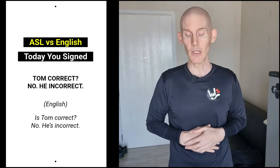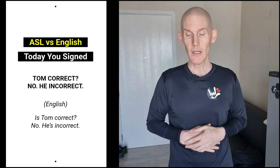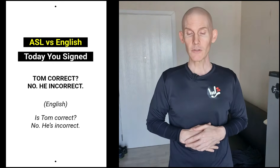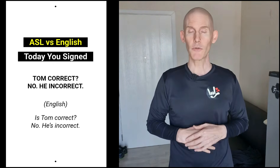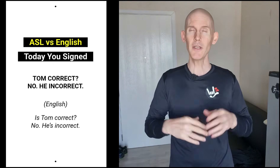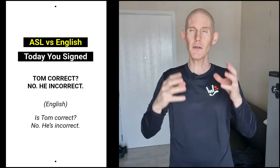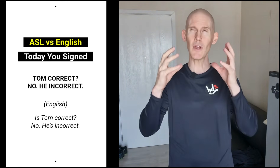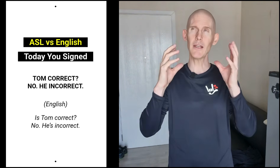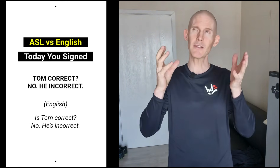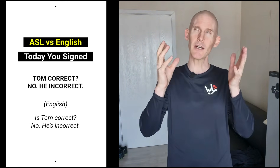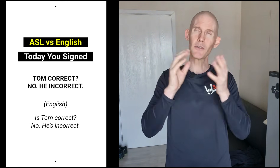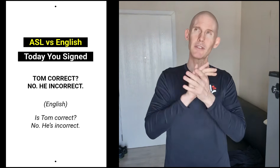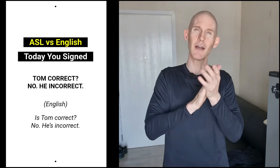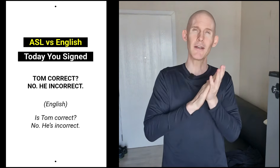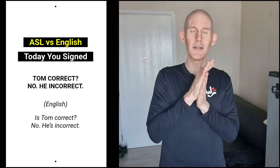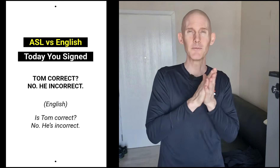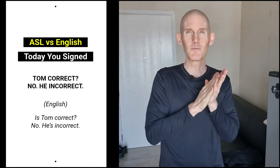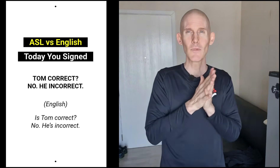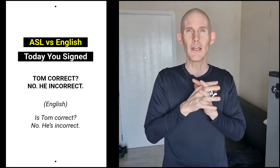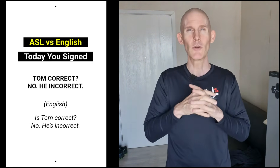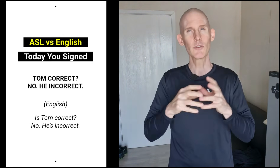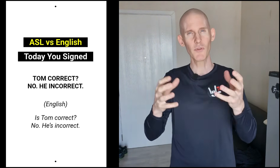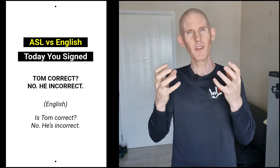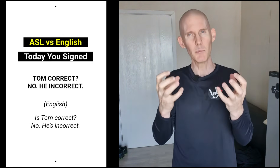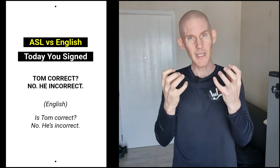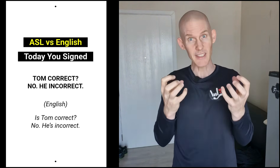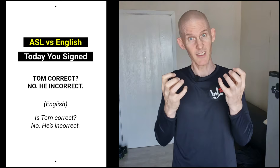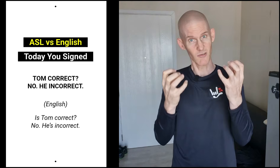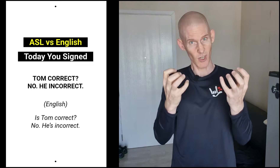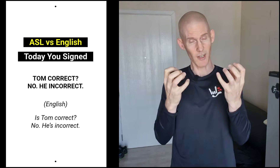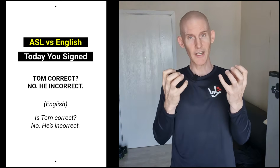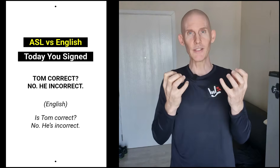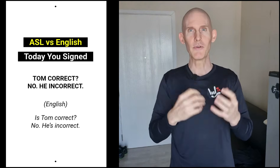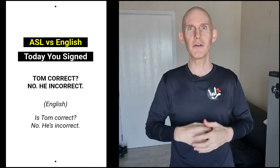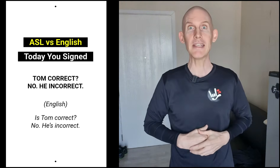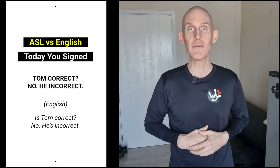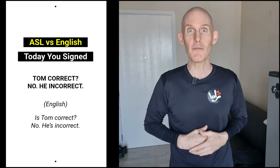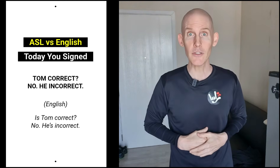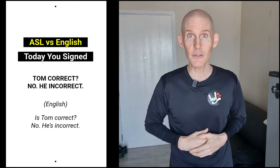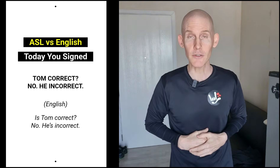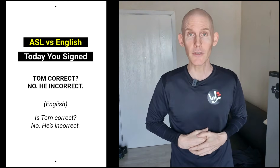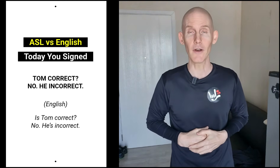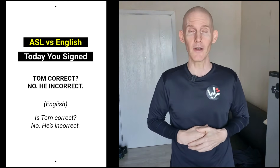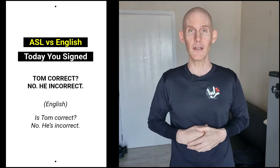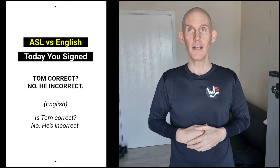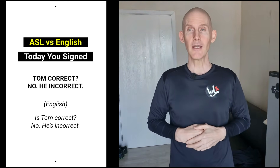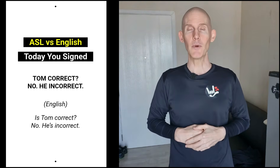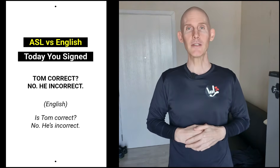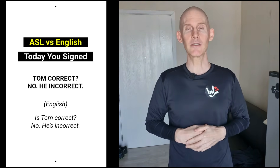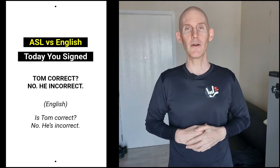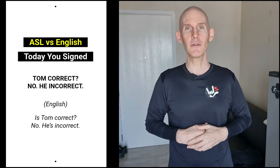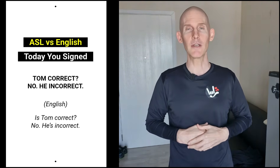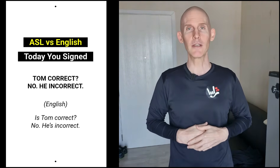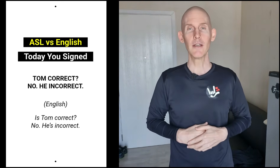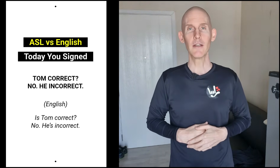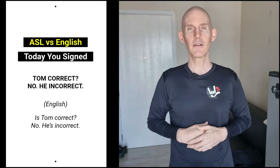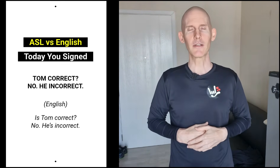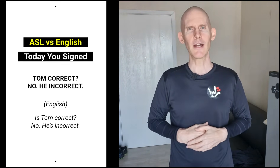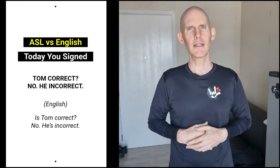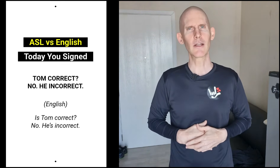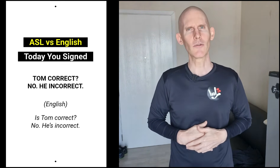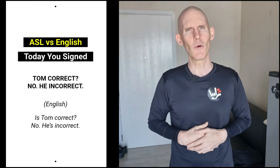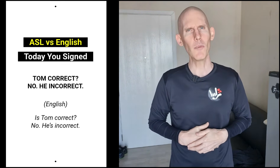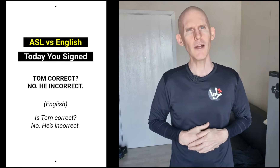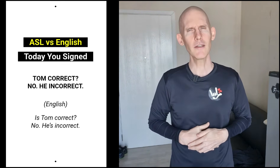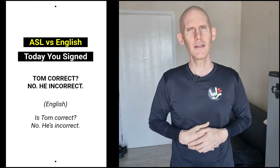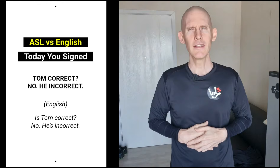again. So think of ASL as kind of, it goes for the meat. It's very efficient, all right? It might sound like you're